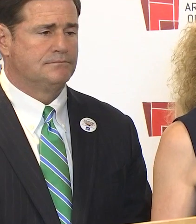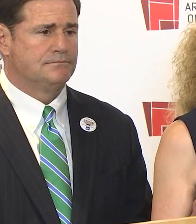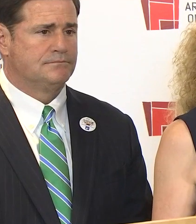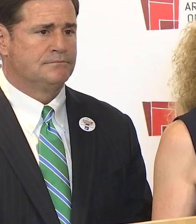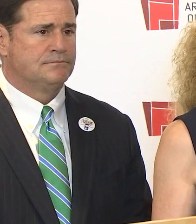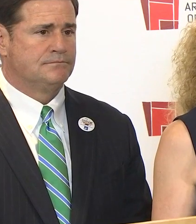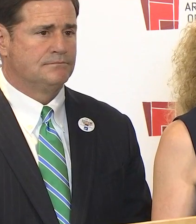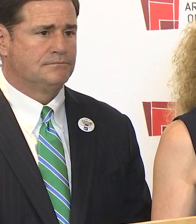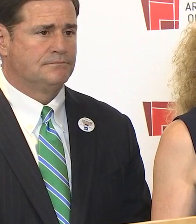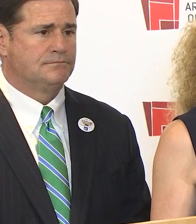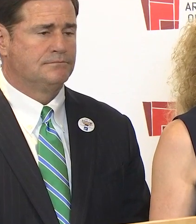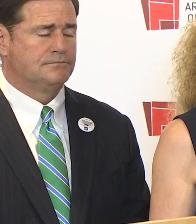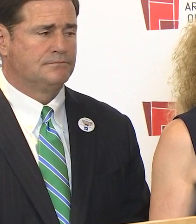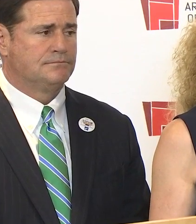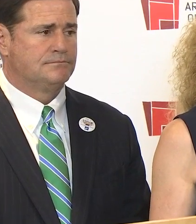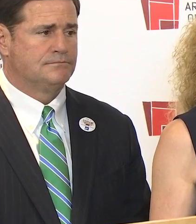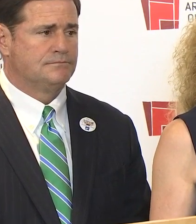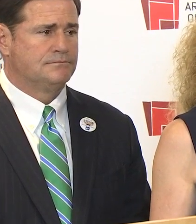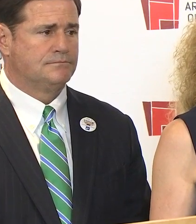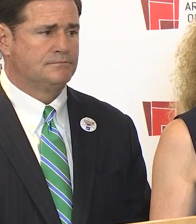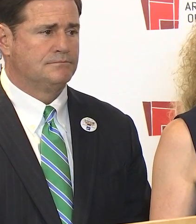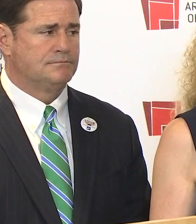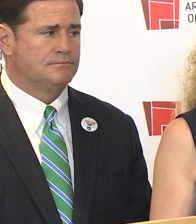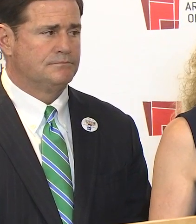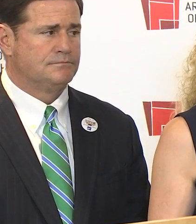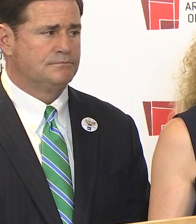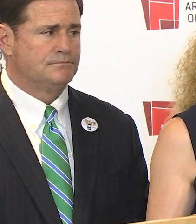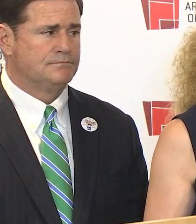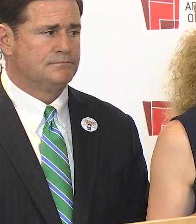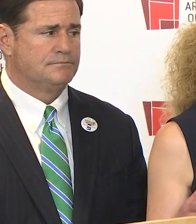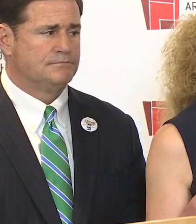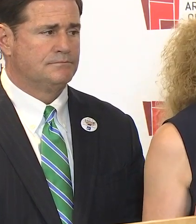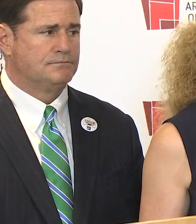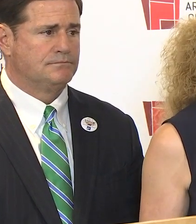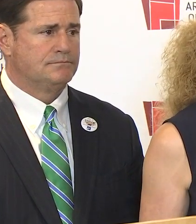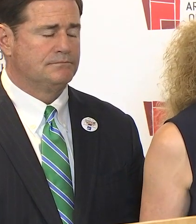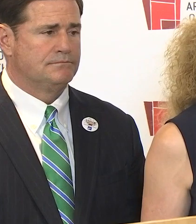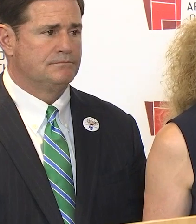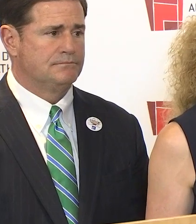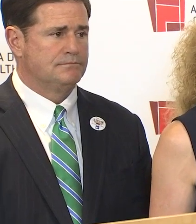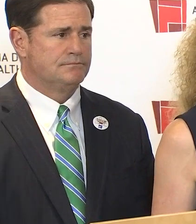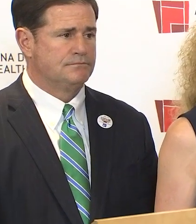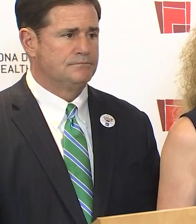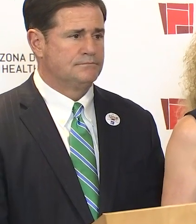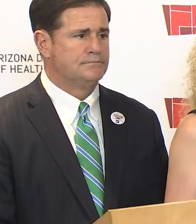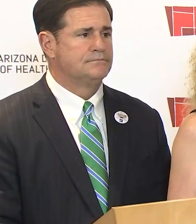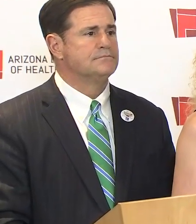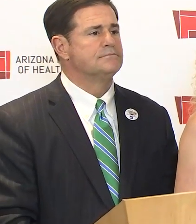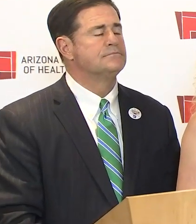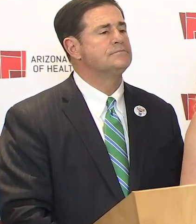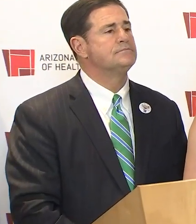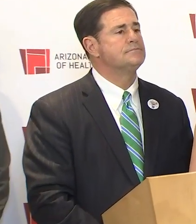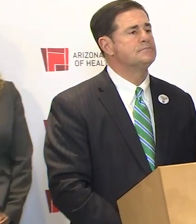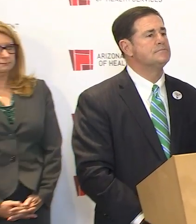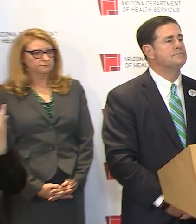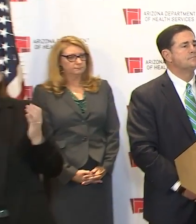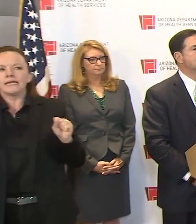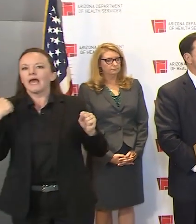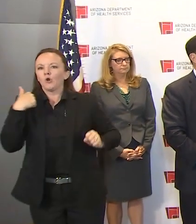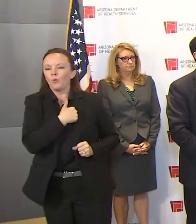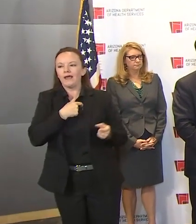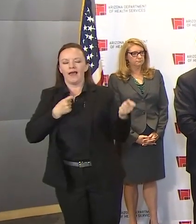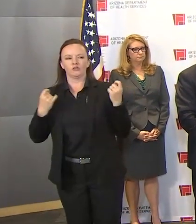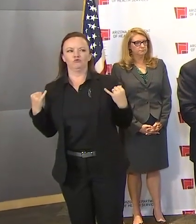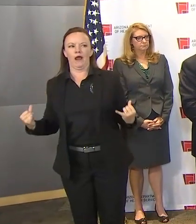to identify what their needs are in order to be able to provide those tests so that we can increase the capacity. But how many could we handle right here? Because this is the